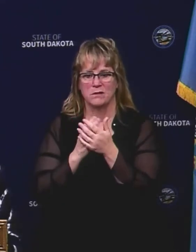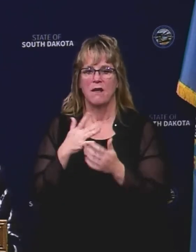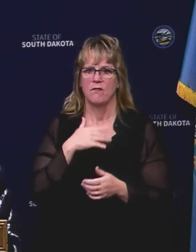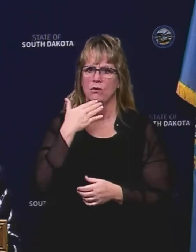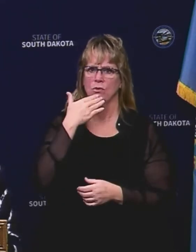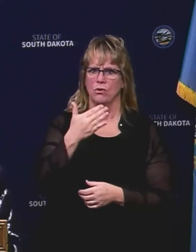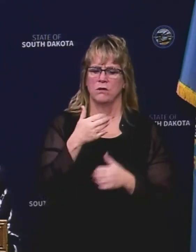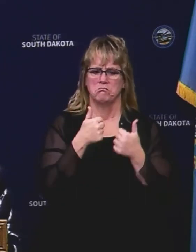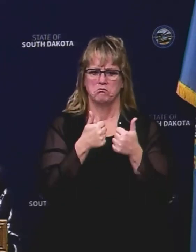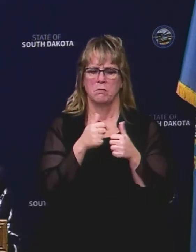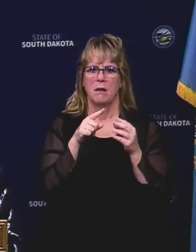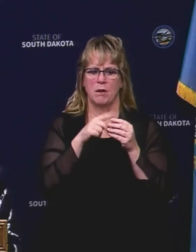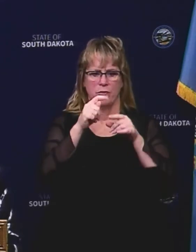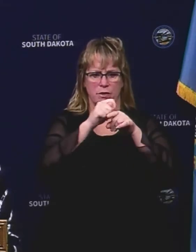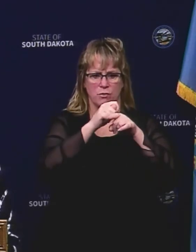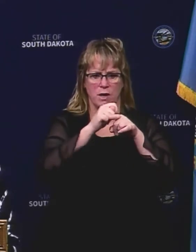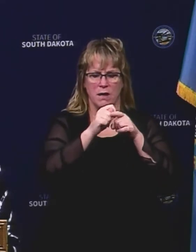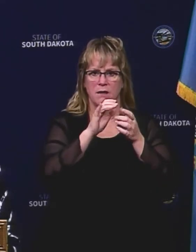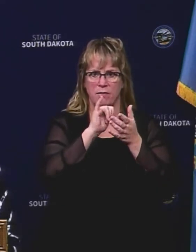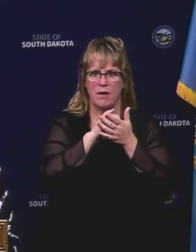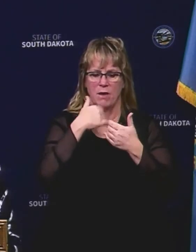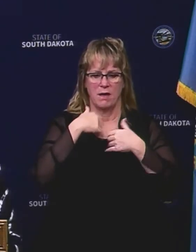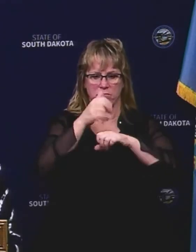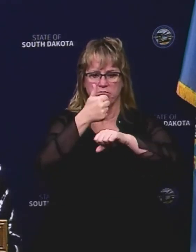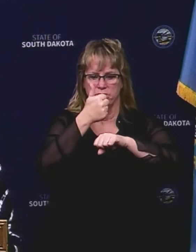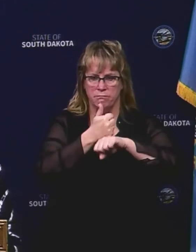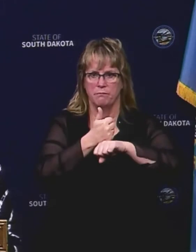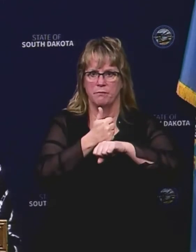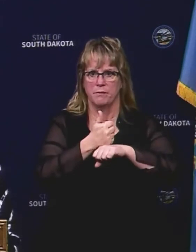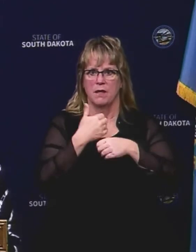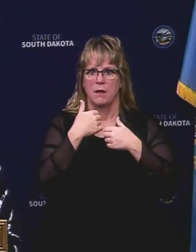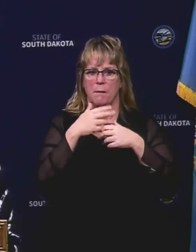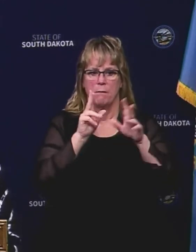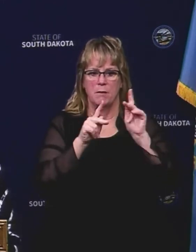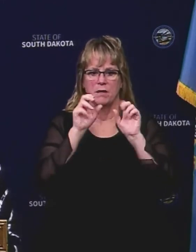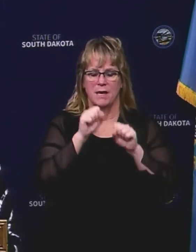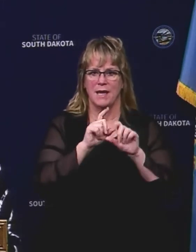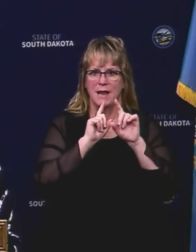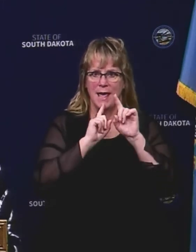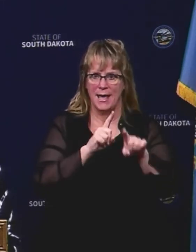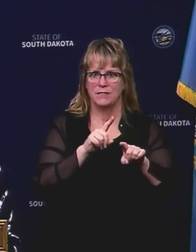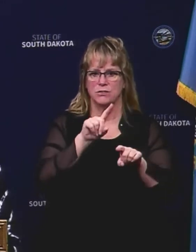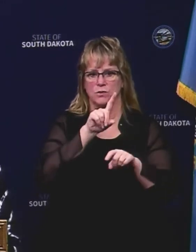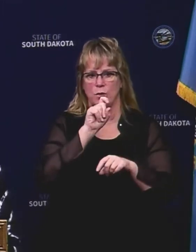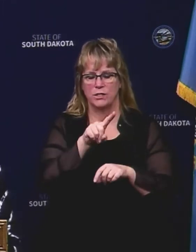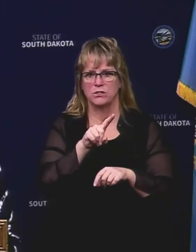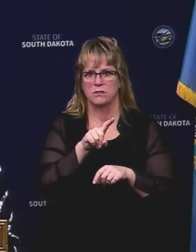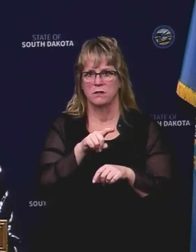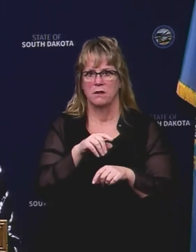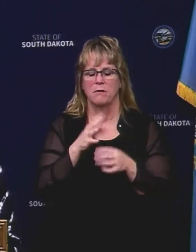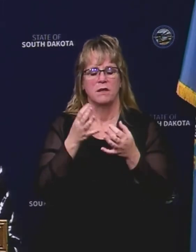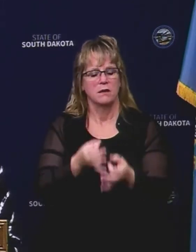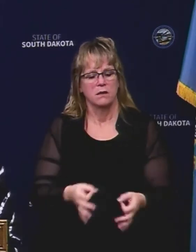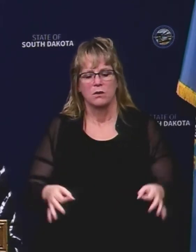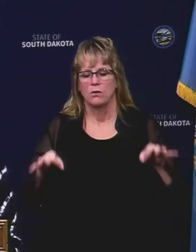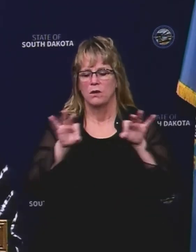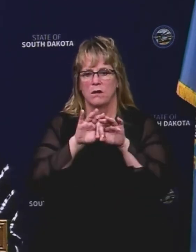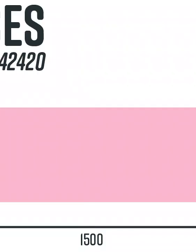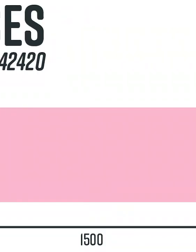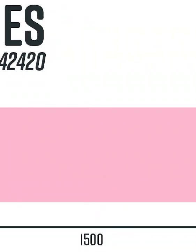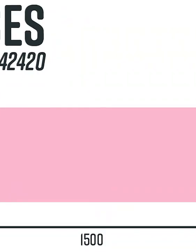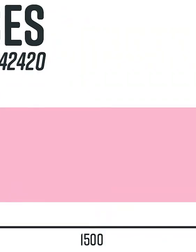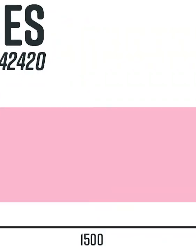Feel very good about the training that we've been able to put into place so that we can maintain those efforts. They're going to be critical as we move